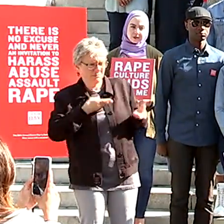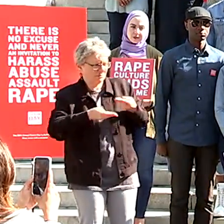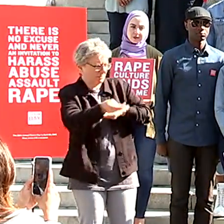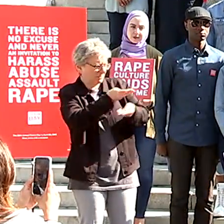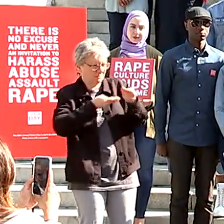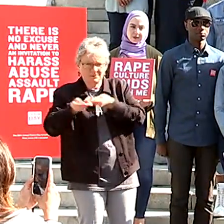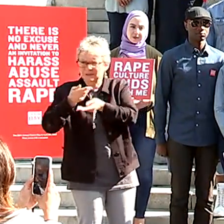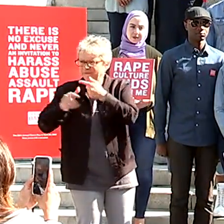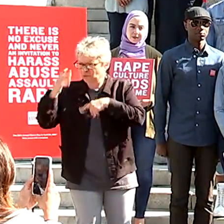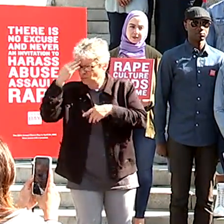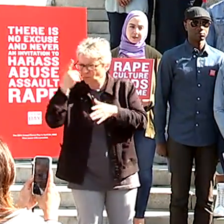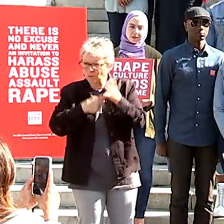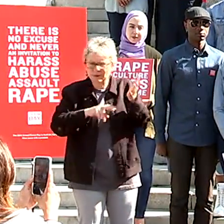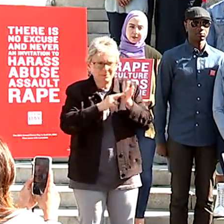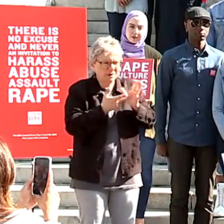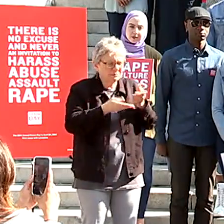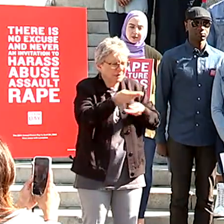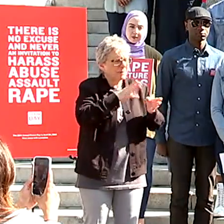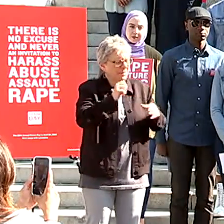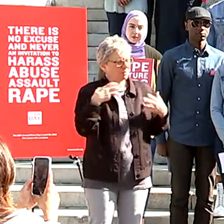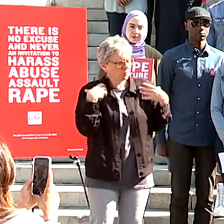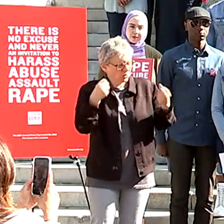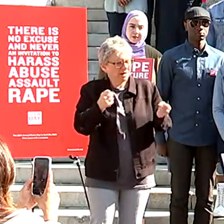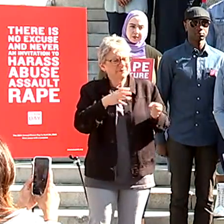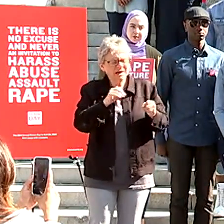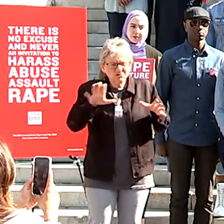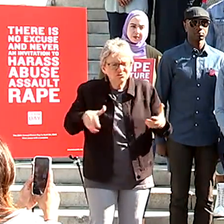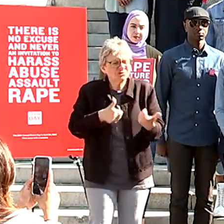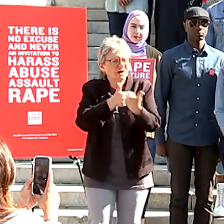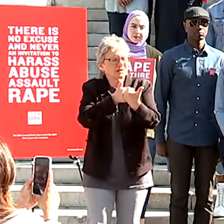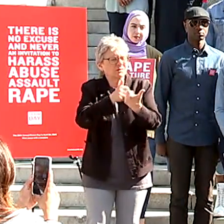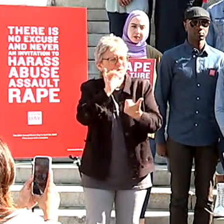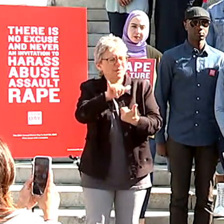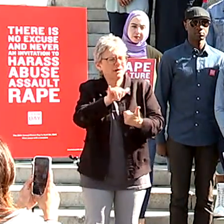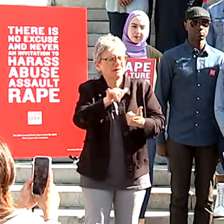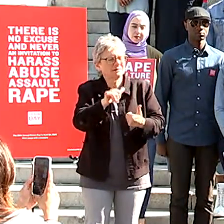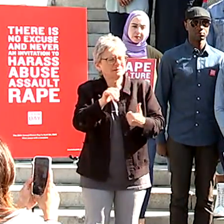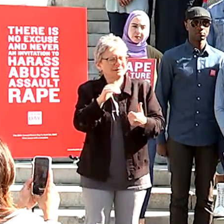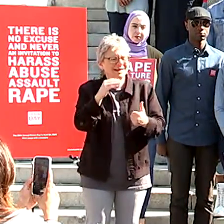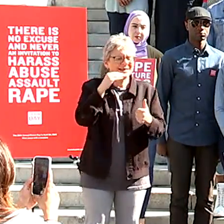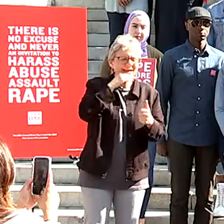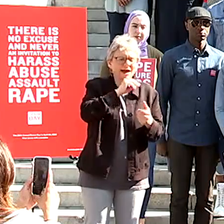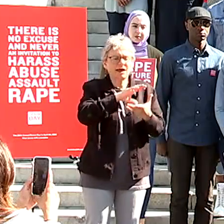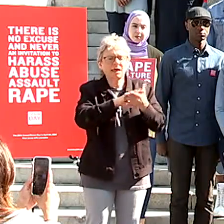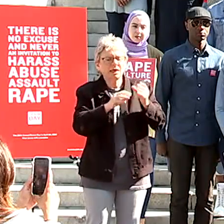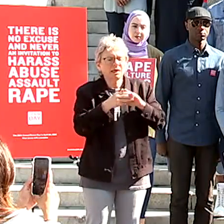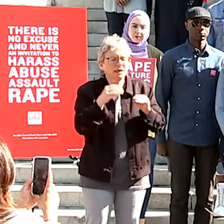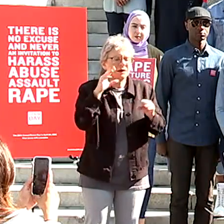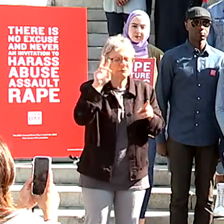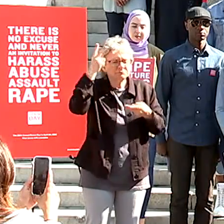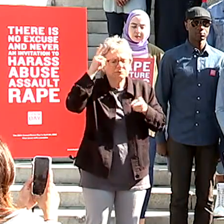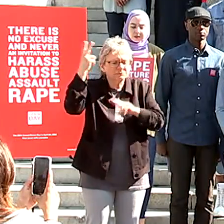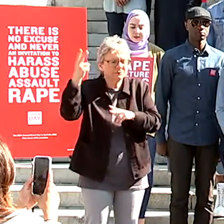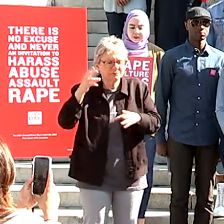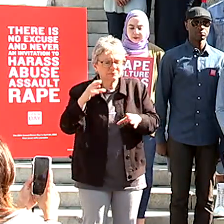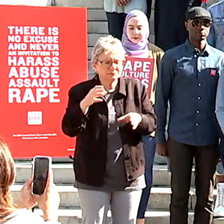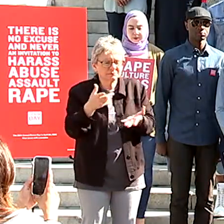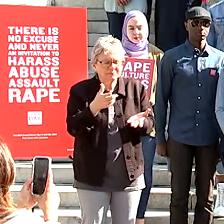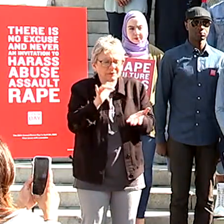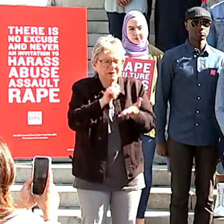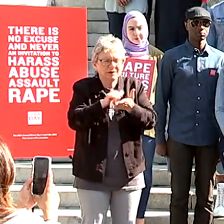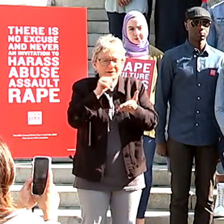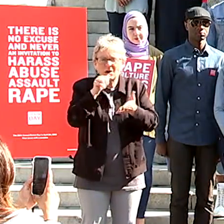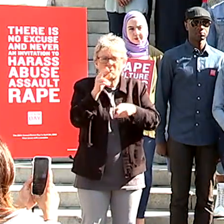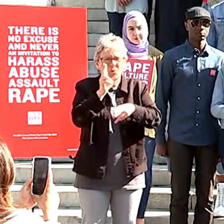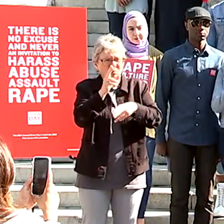with everyone you know. Be brave and challenge those lies and misconceptions. It's not what